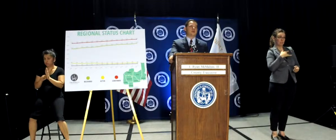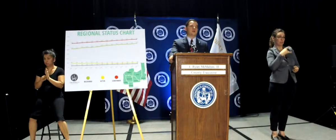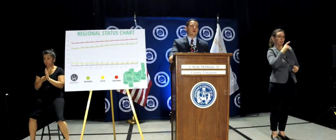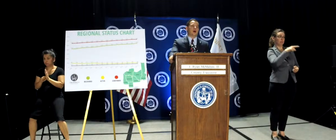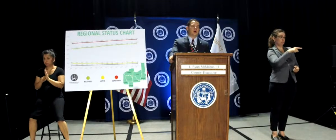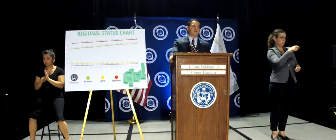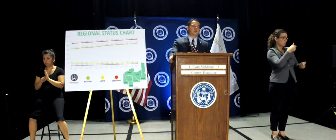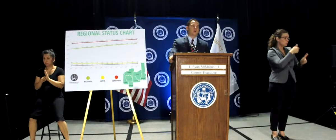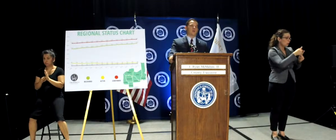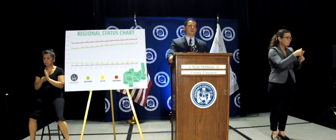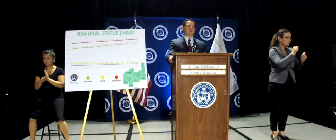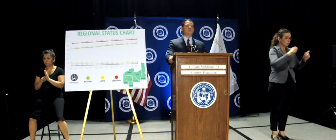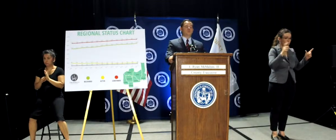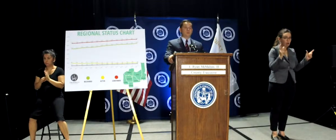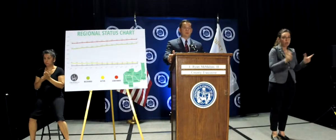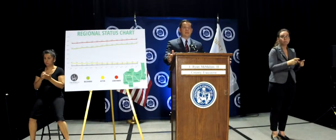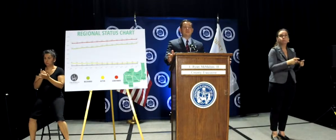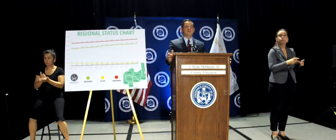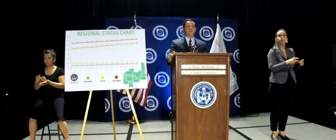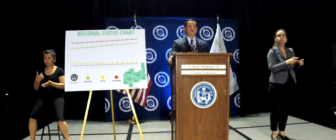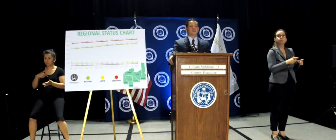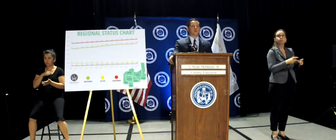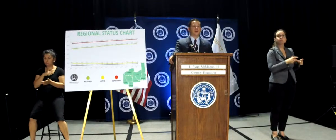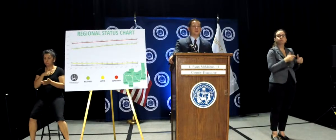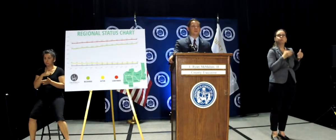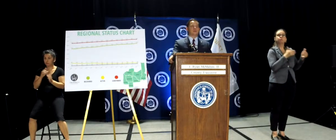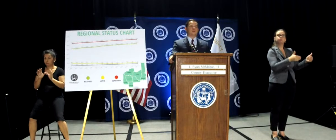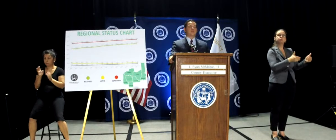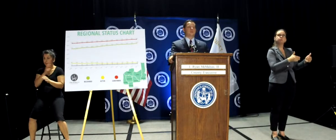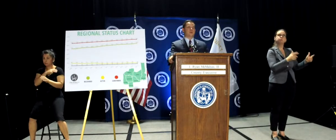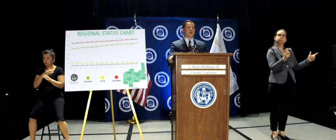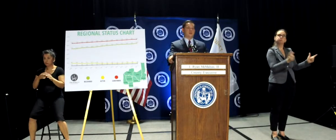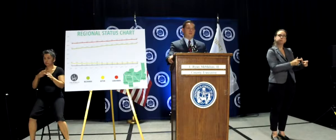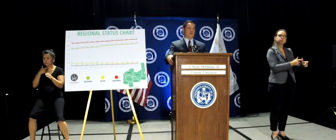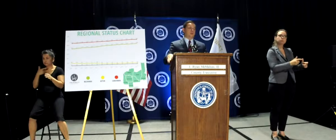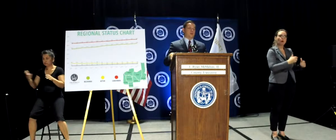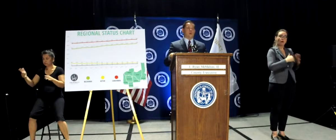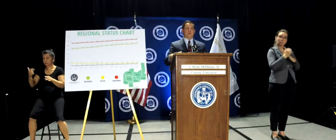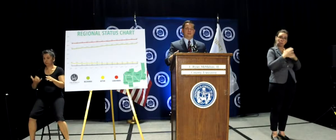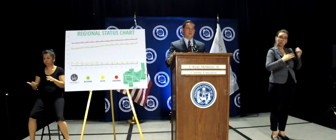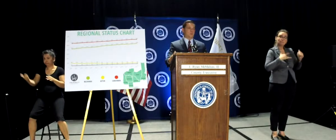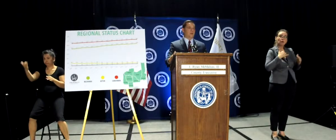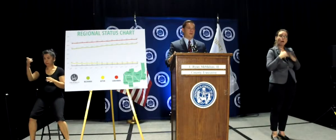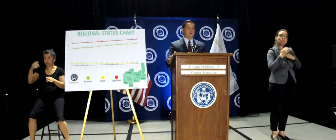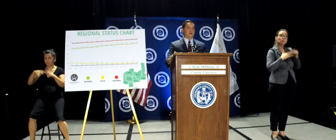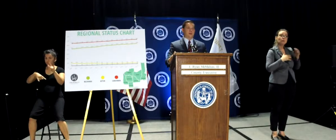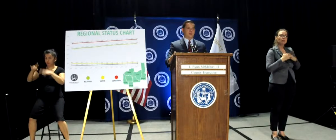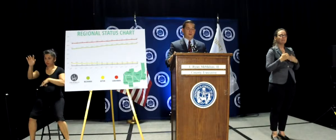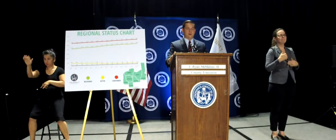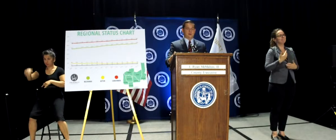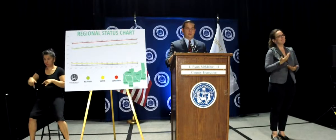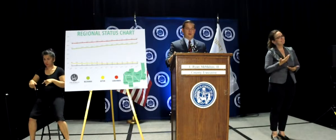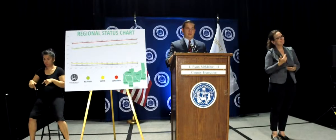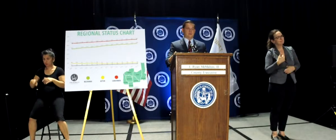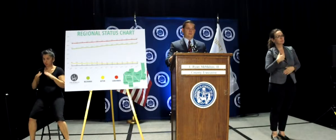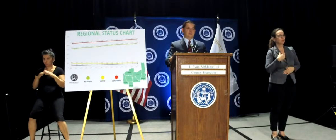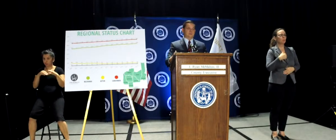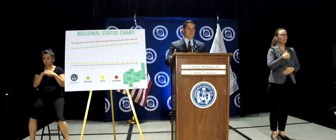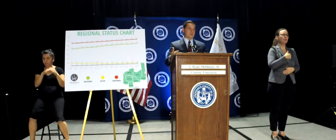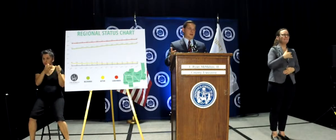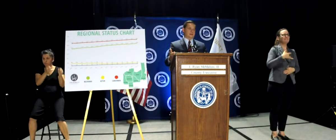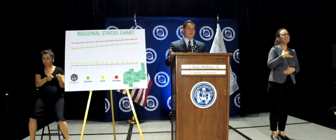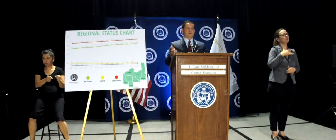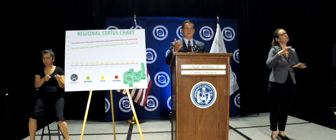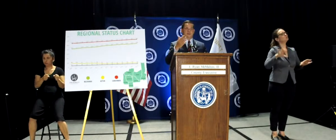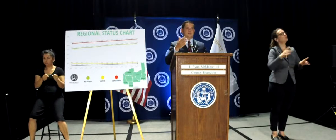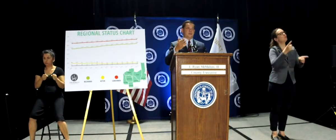this. So we believe they're doing the right thing and they're quarantining while they're here,